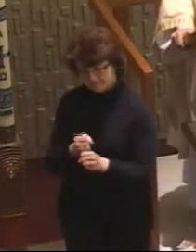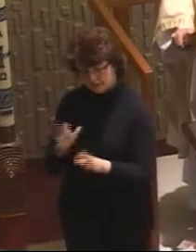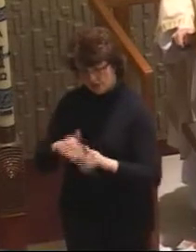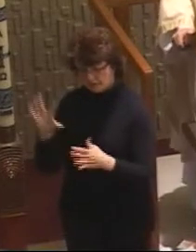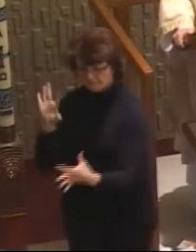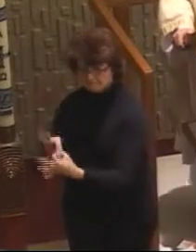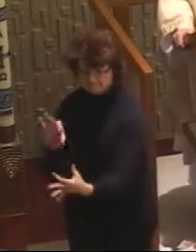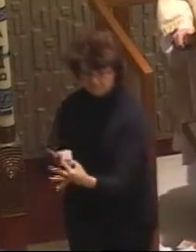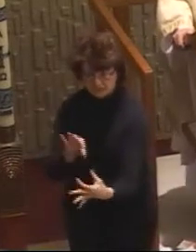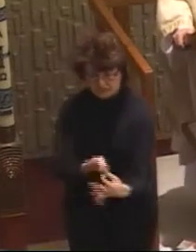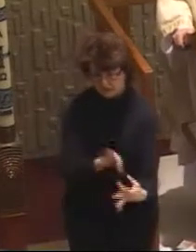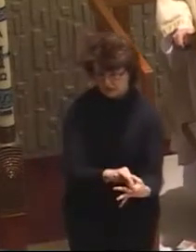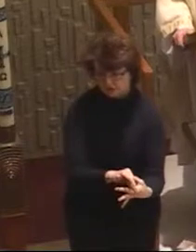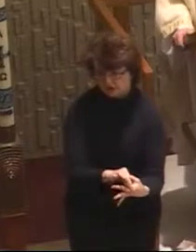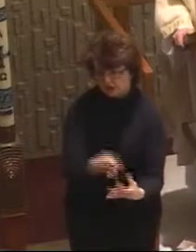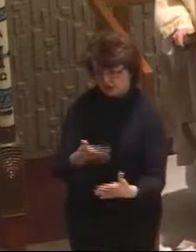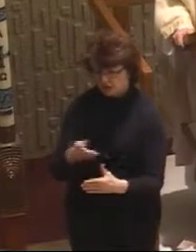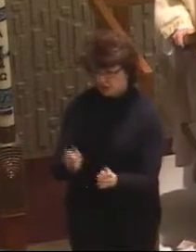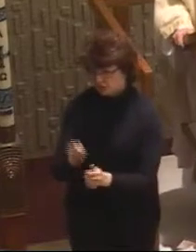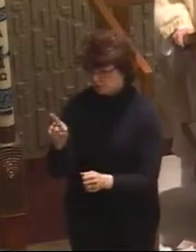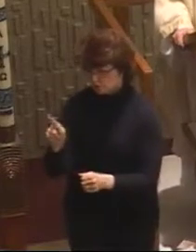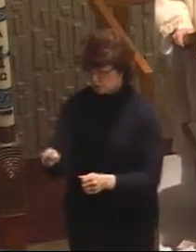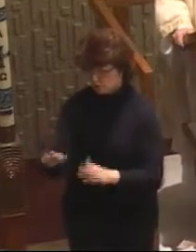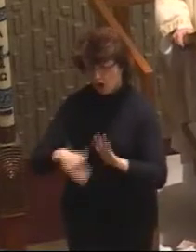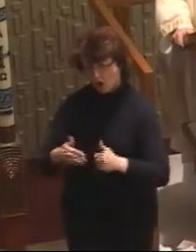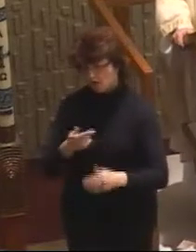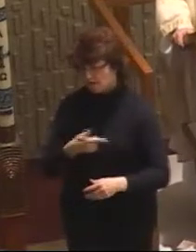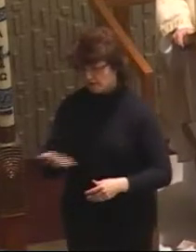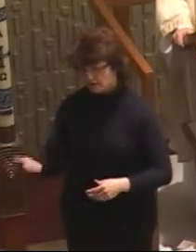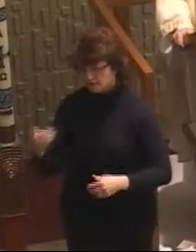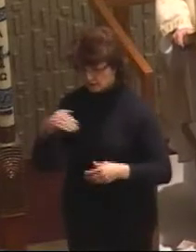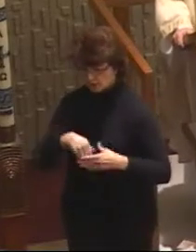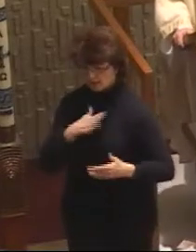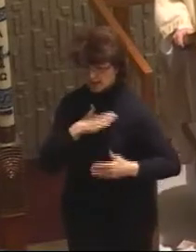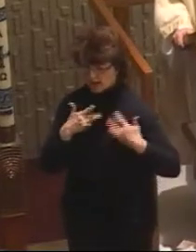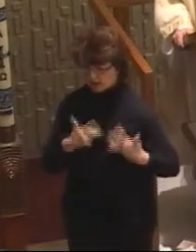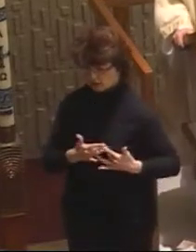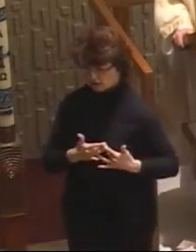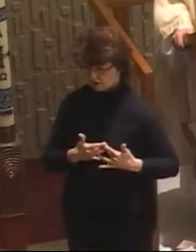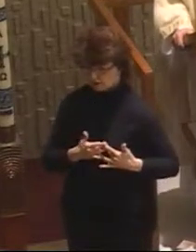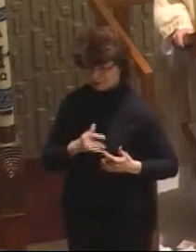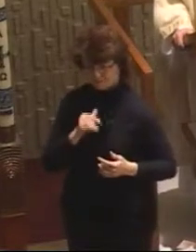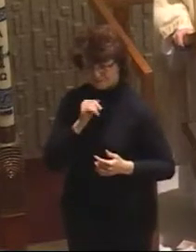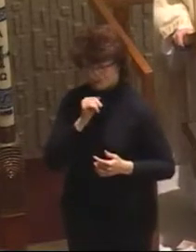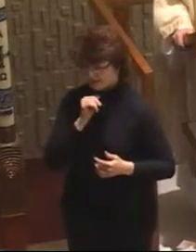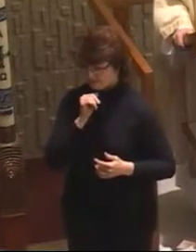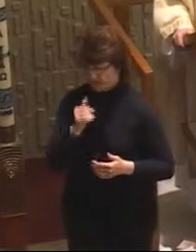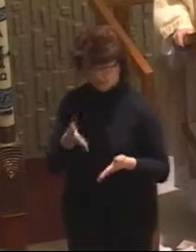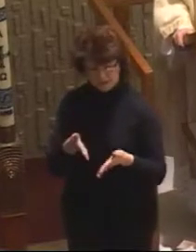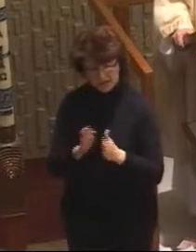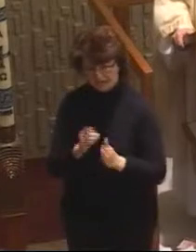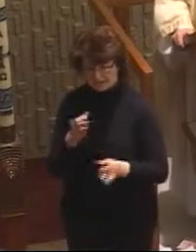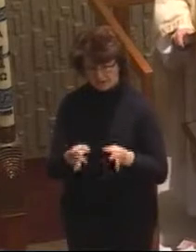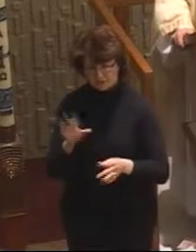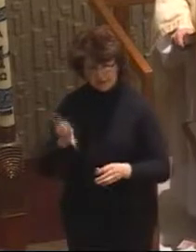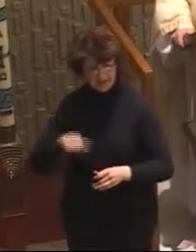with you everything that resides in my heart. I have no intentions of asking if we have any